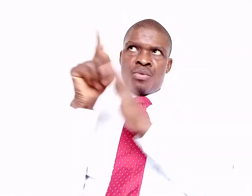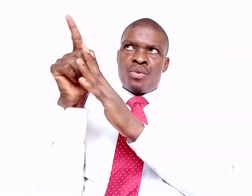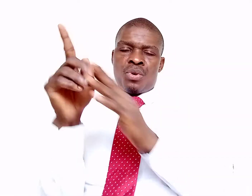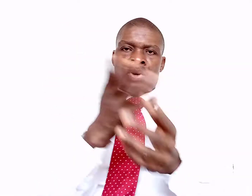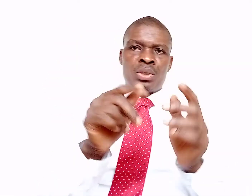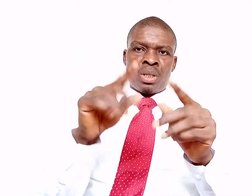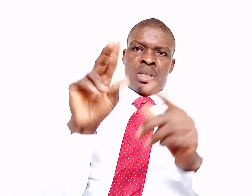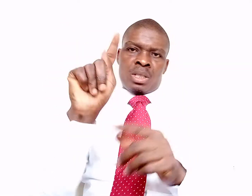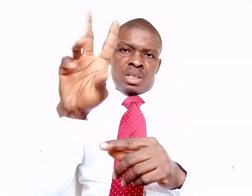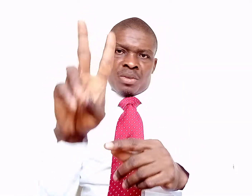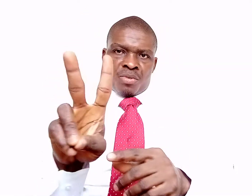match.